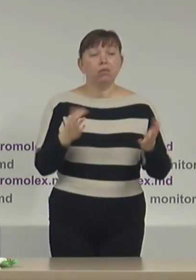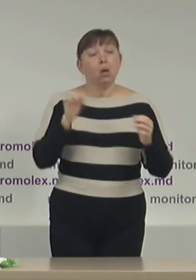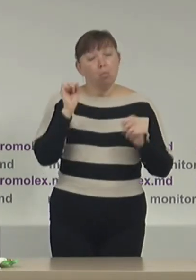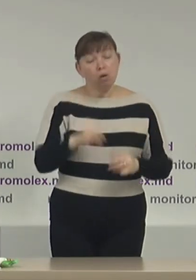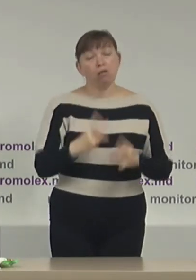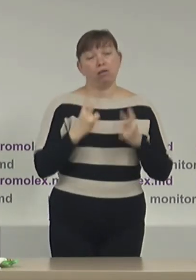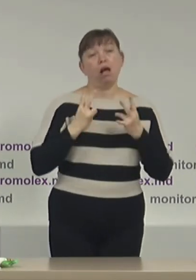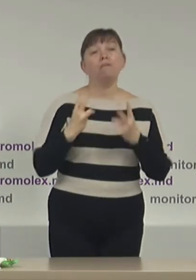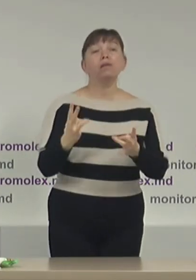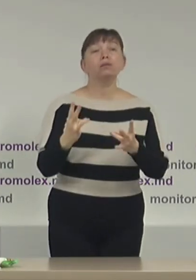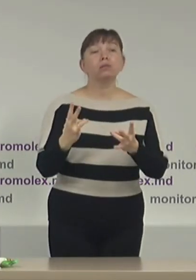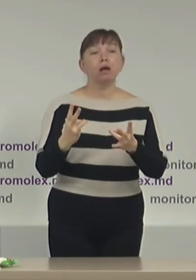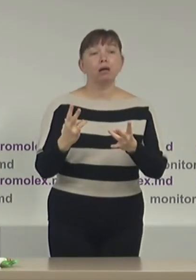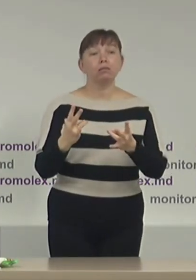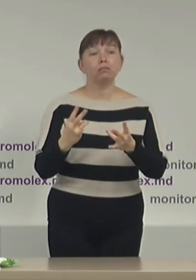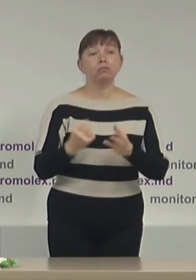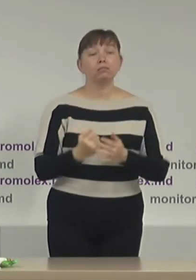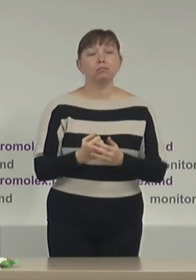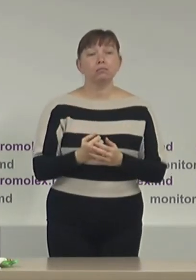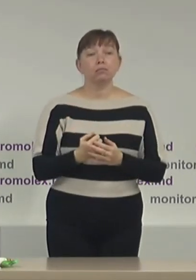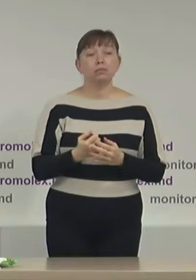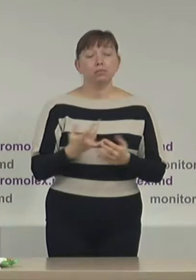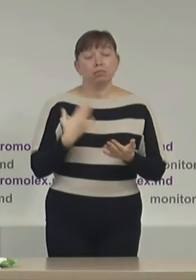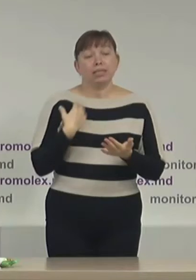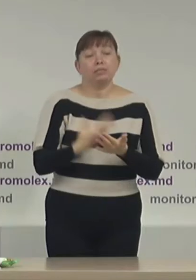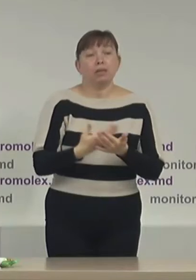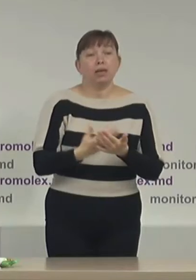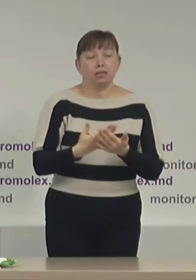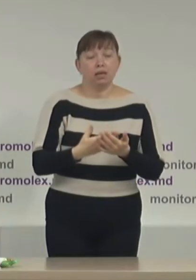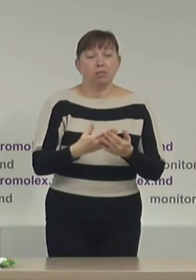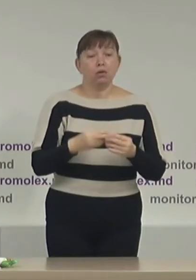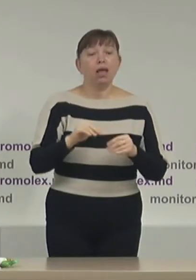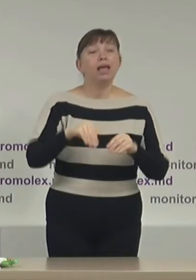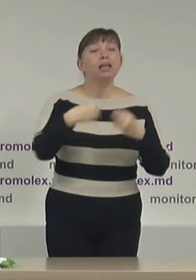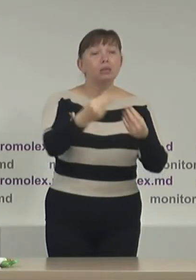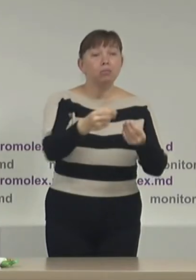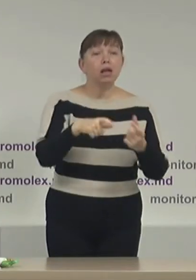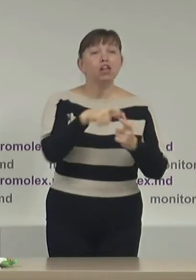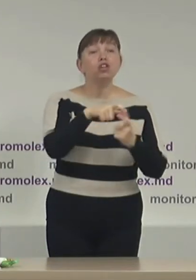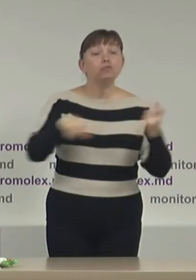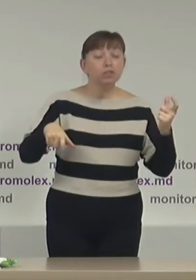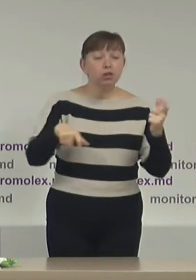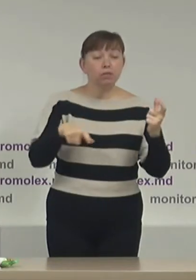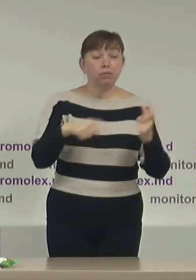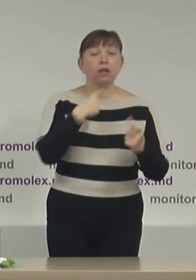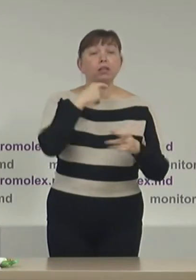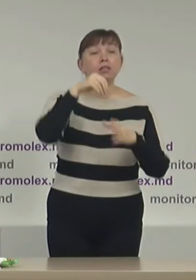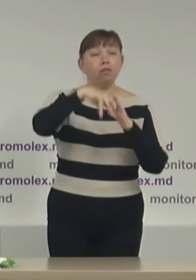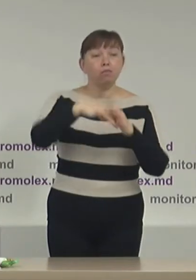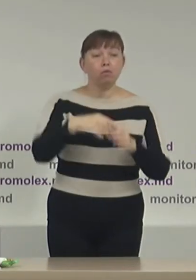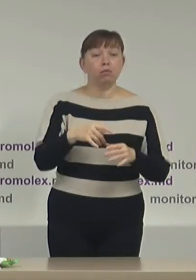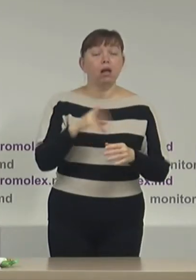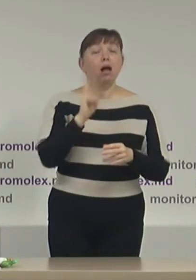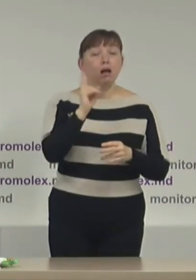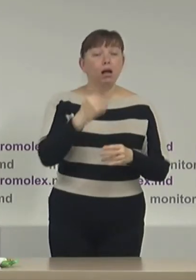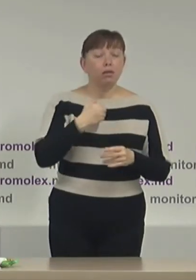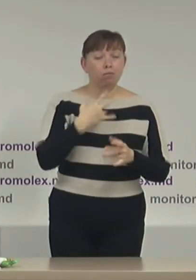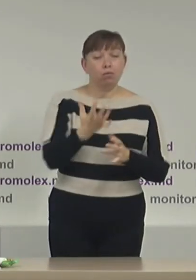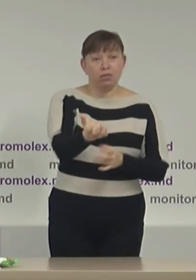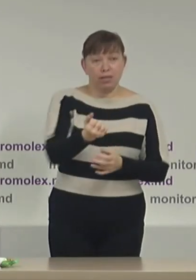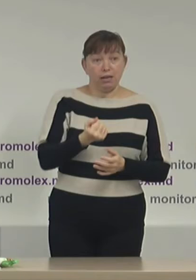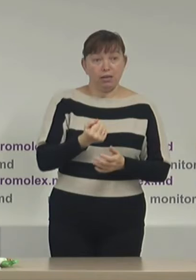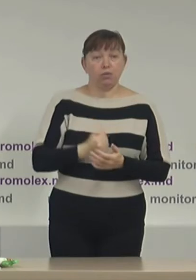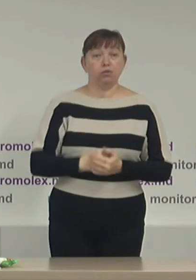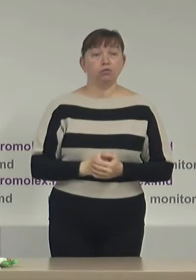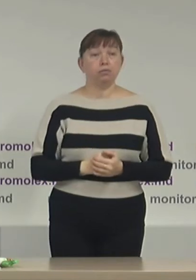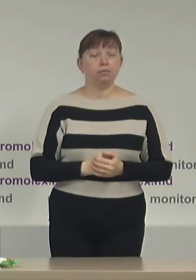schedule, and this can somehow impact, for example, the issuance of certificates to vote for